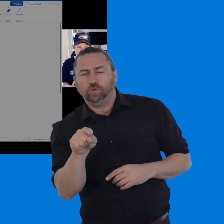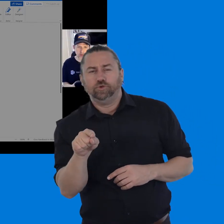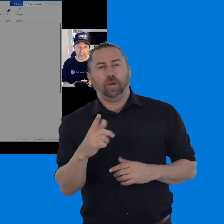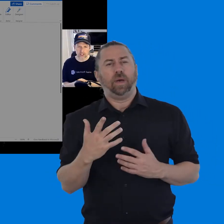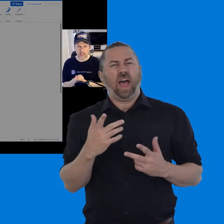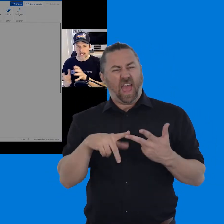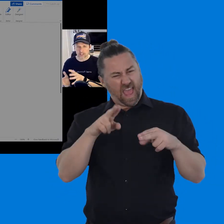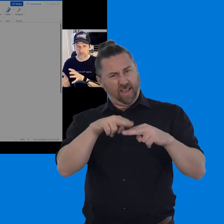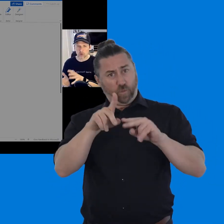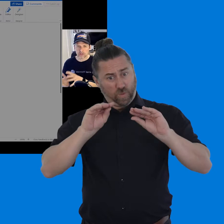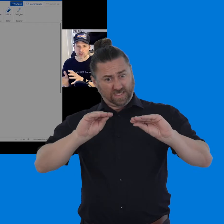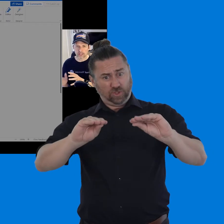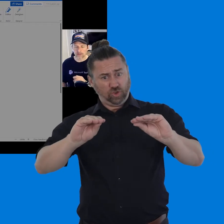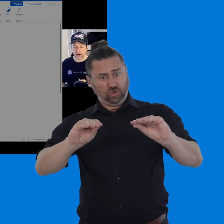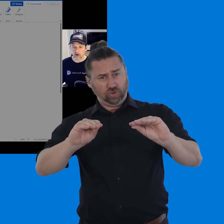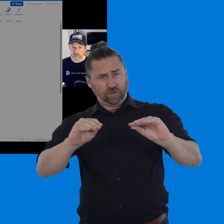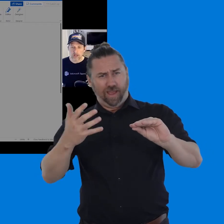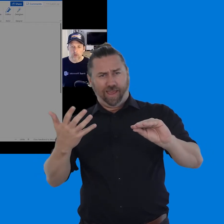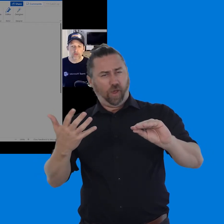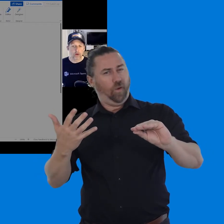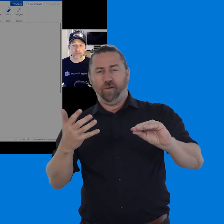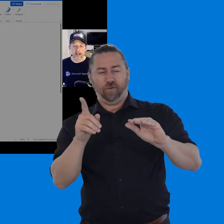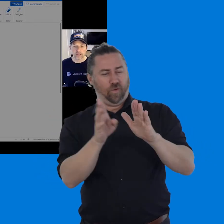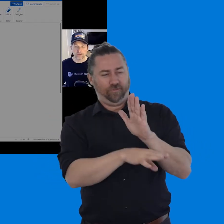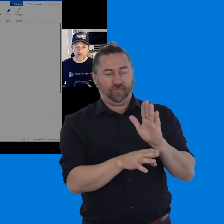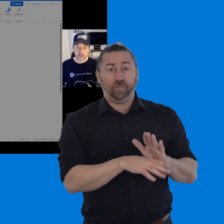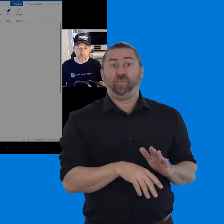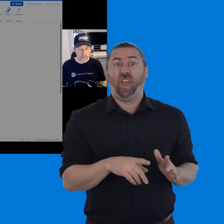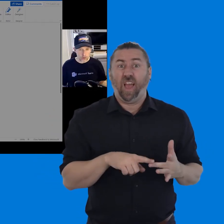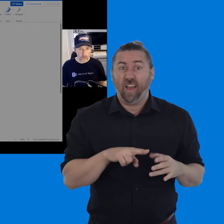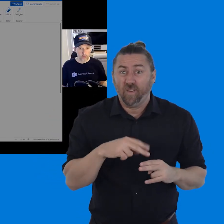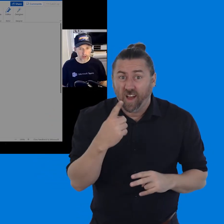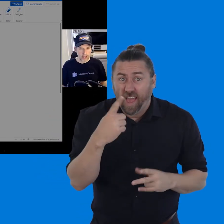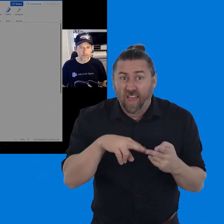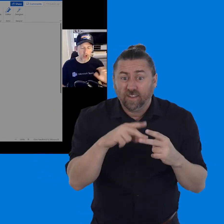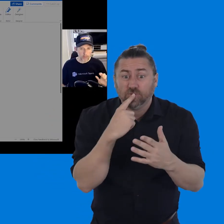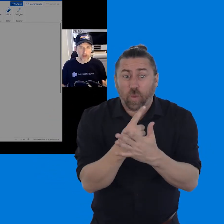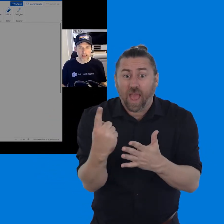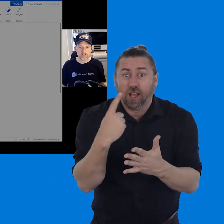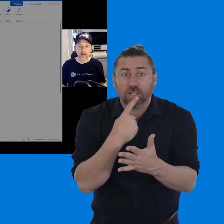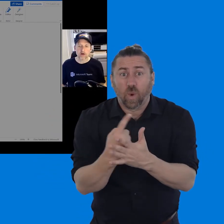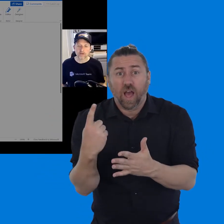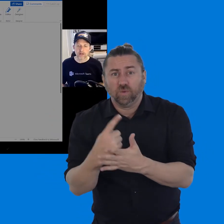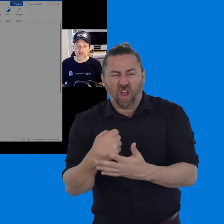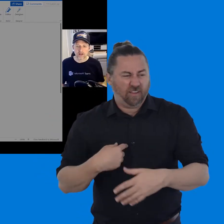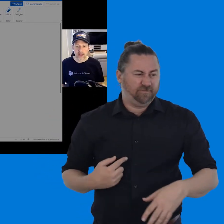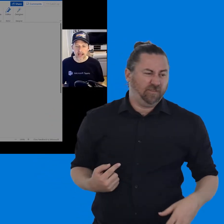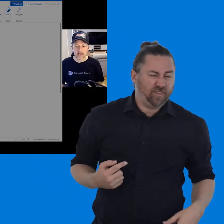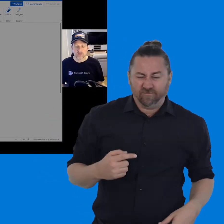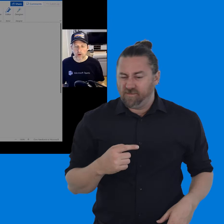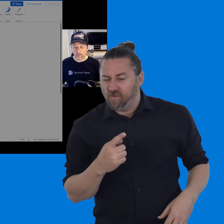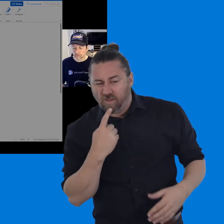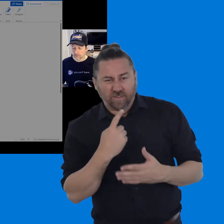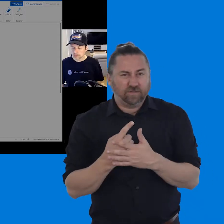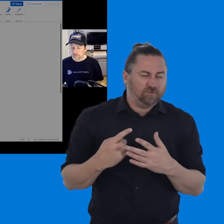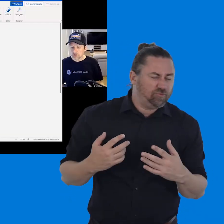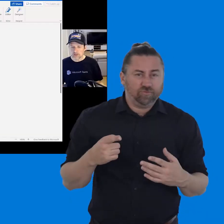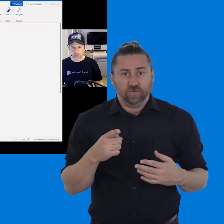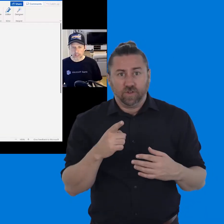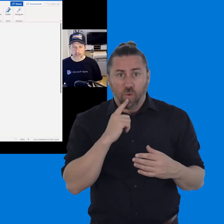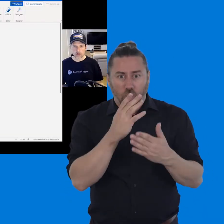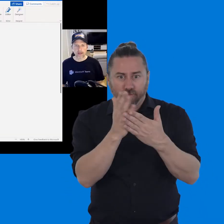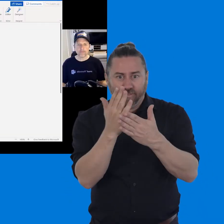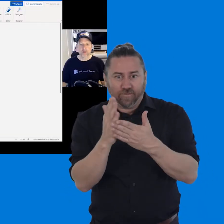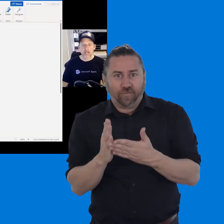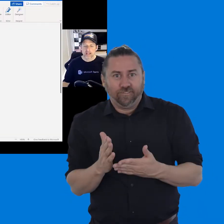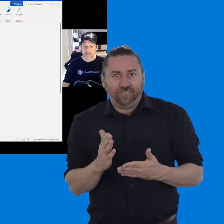about punctuation, it's important to leave that off. We've got a profanity filter as well. Okay, I'm going to leave that off today as well. So I'm